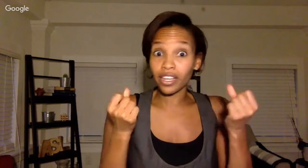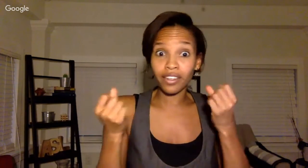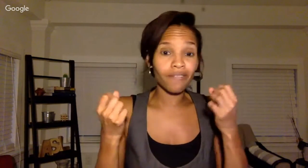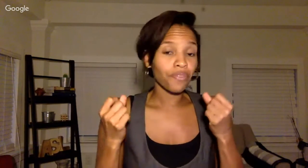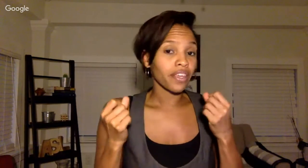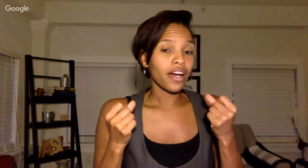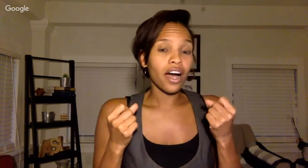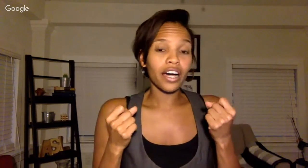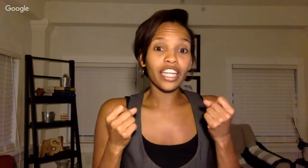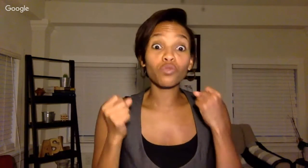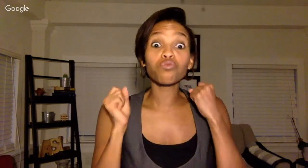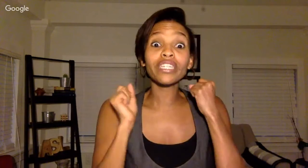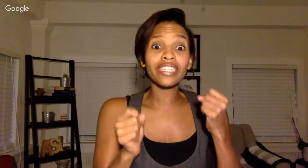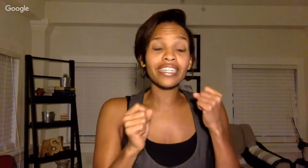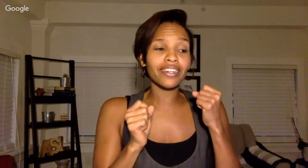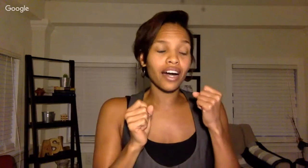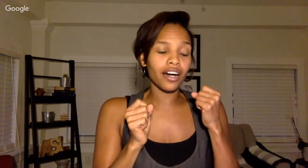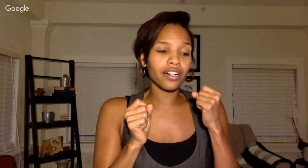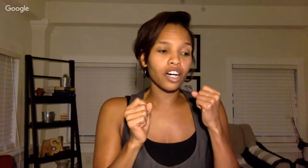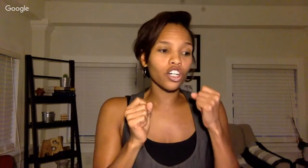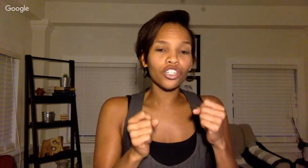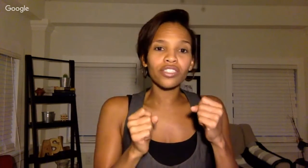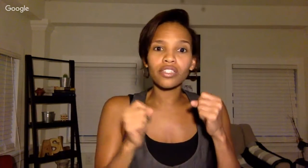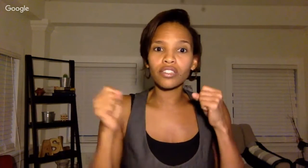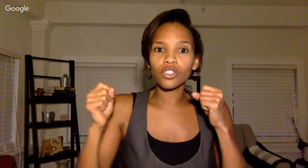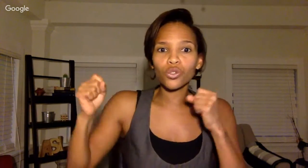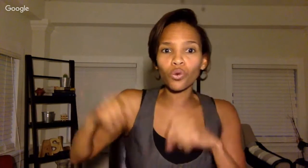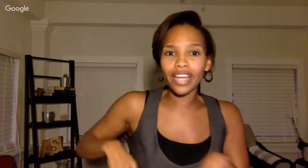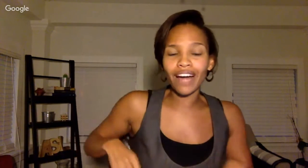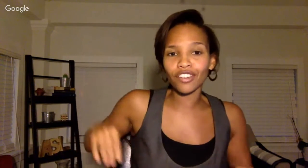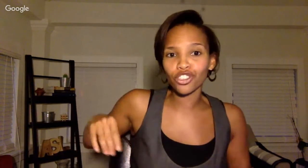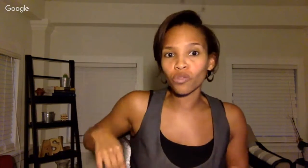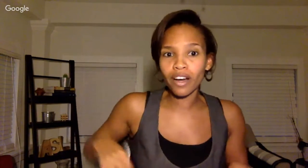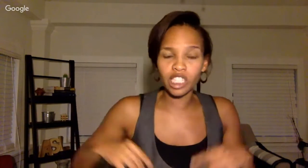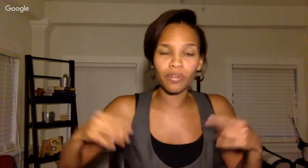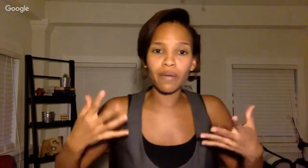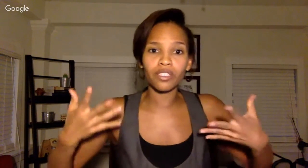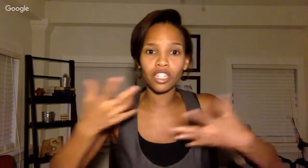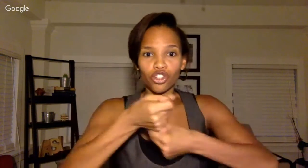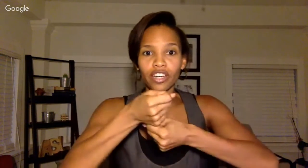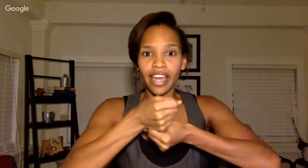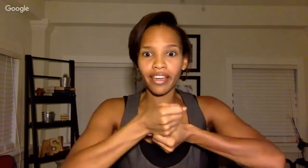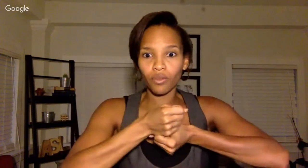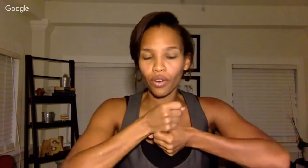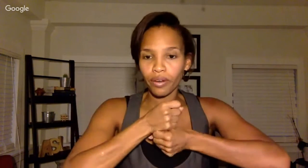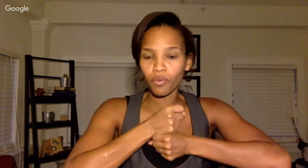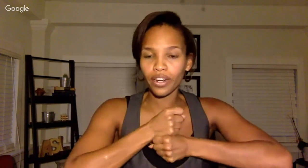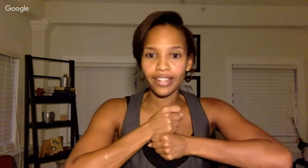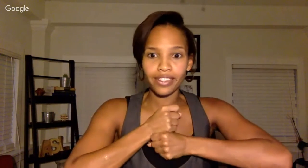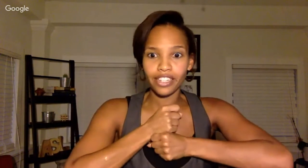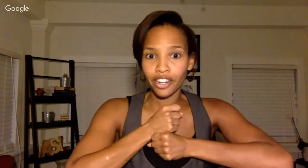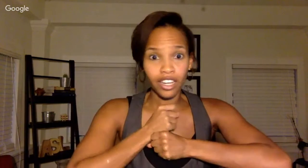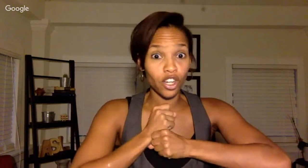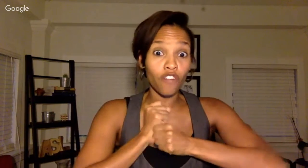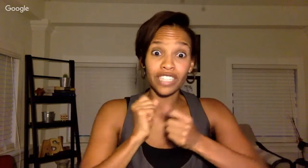interpreting, it's really a good tool to have in our toolbox to be able to truncate when necessary. Because oftentimes